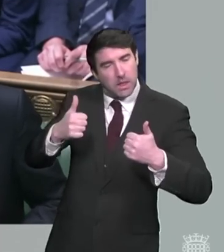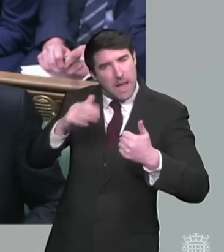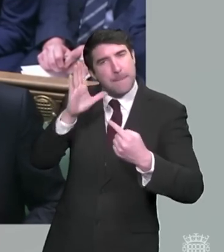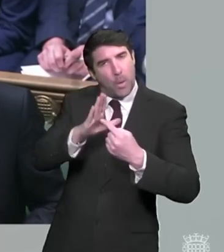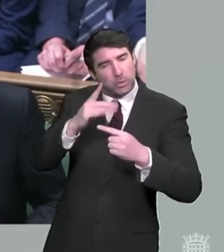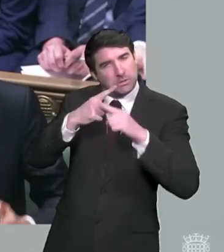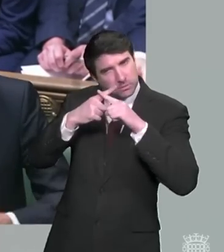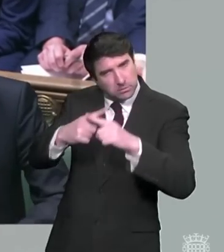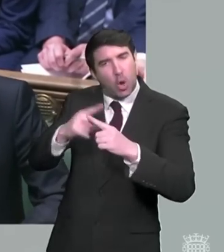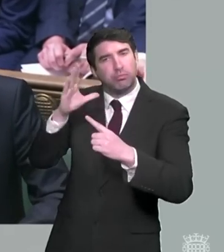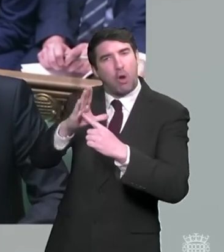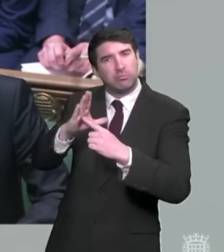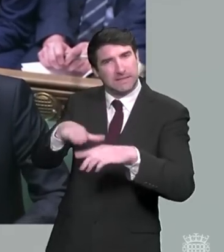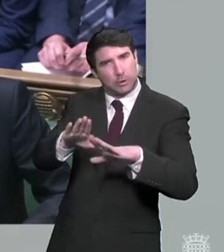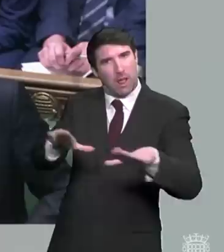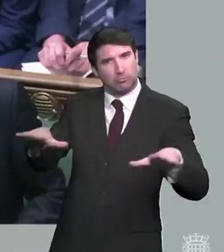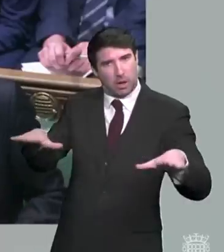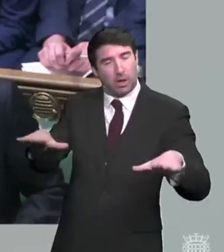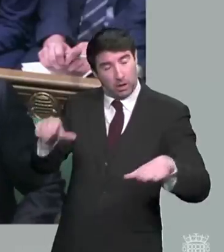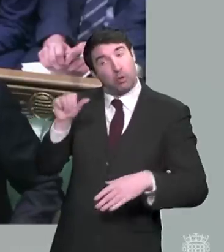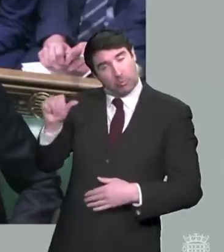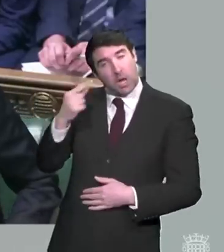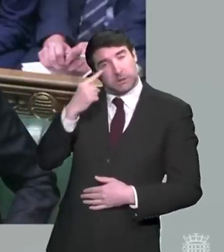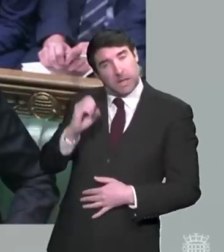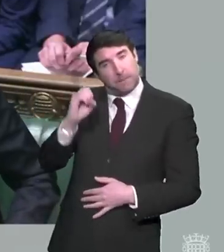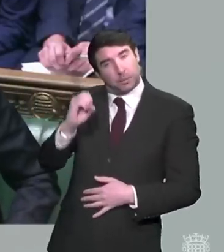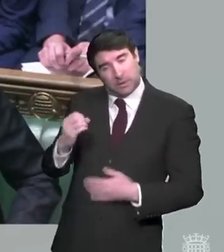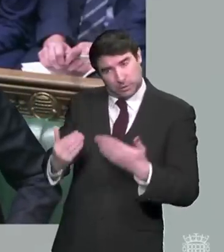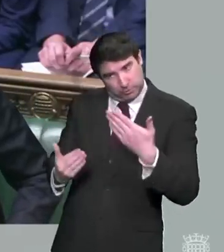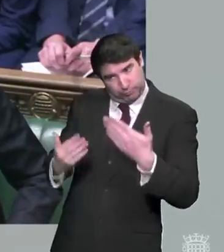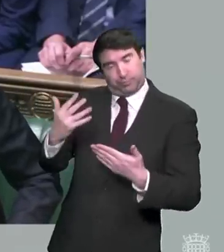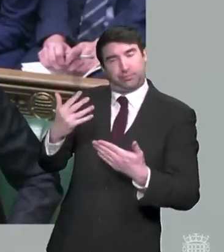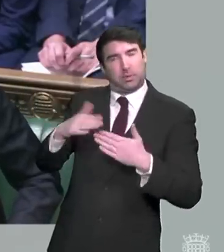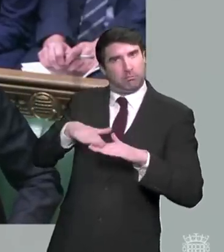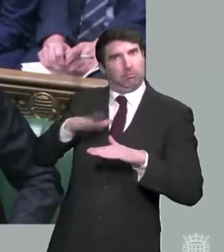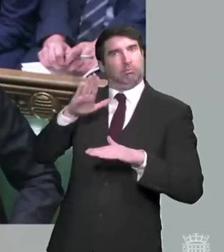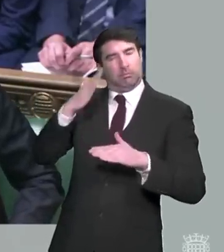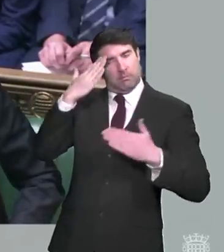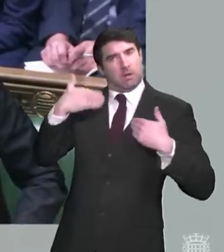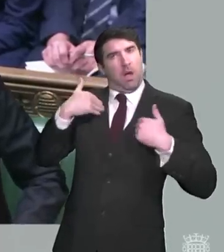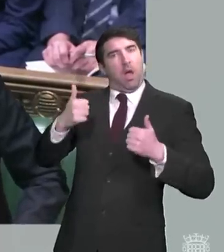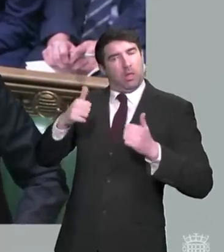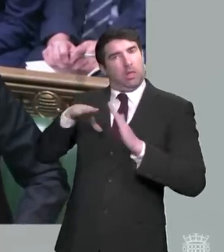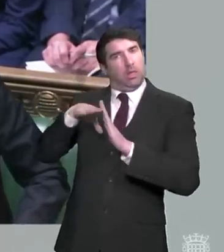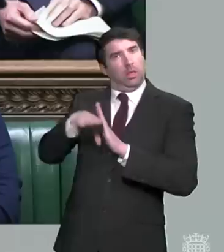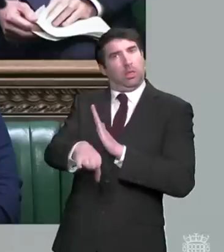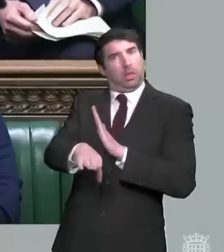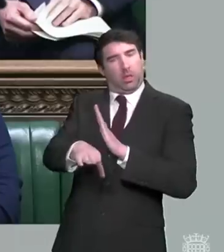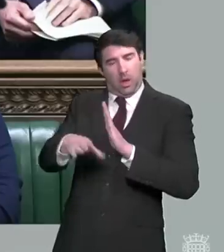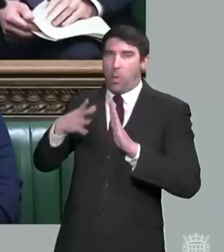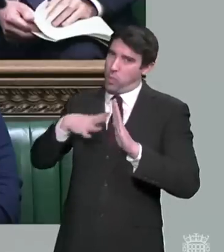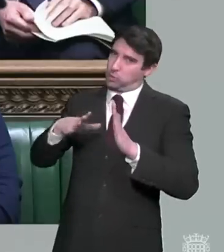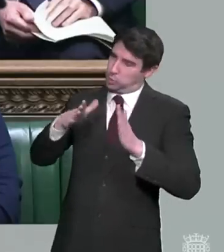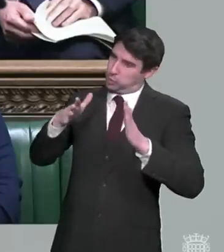people, where we've seen a very startling increase in the number of young people presenting with mental health conditions that we all would like to arrest